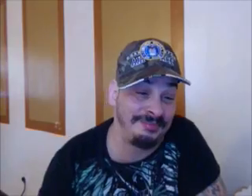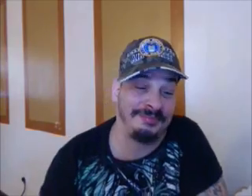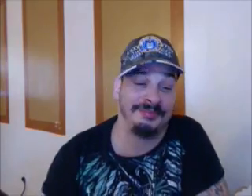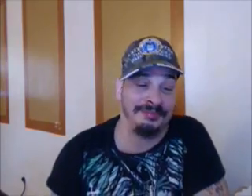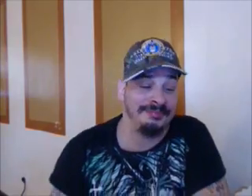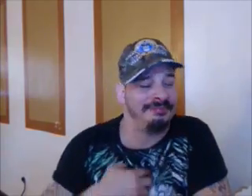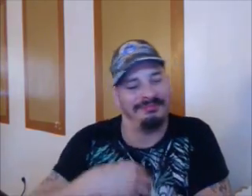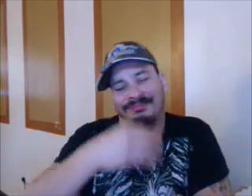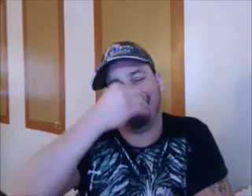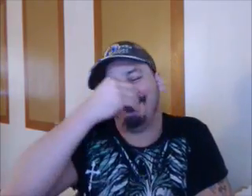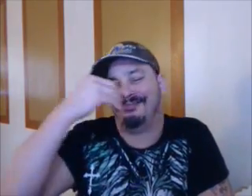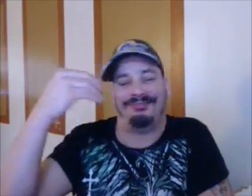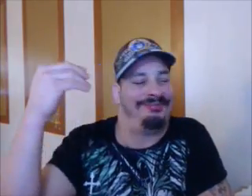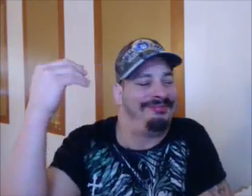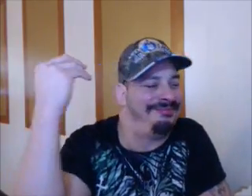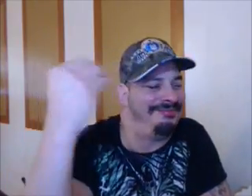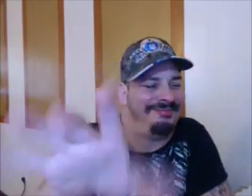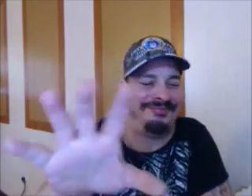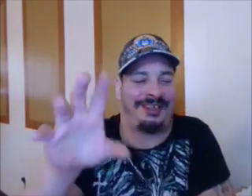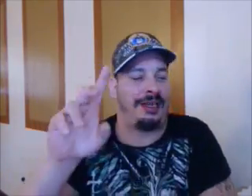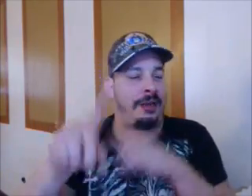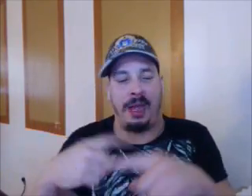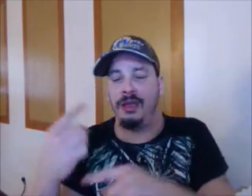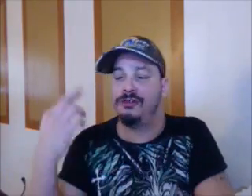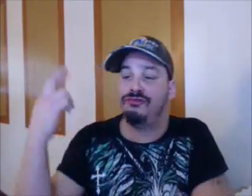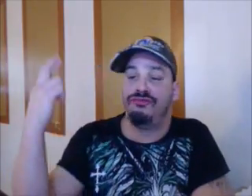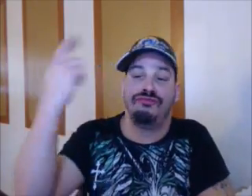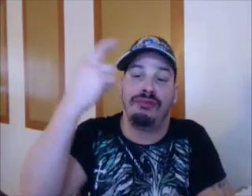I come to the extreme conclusion that